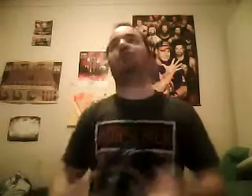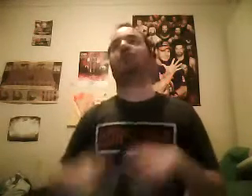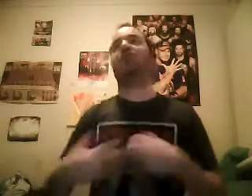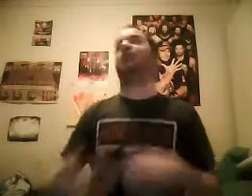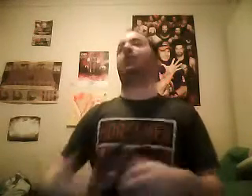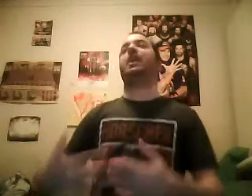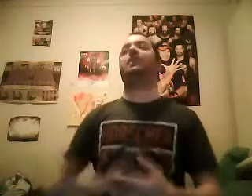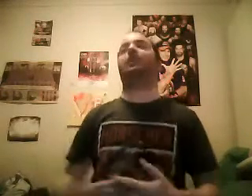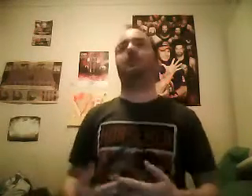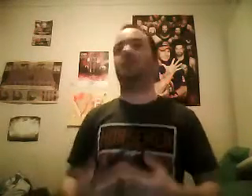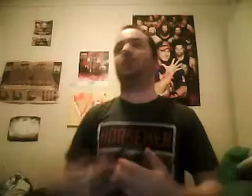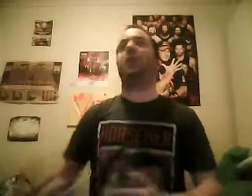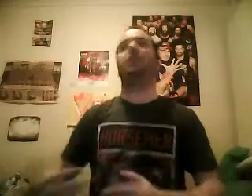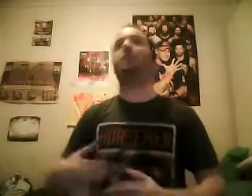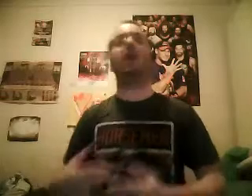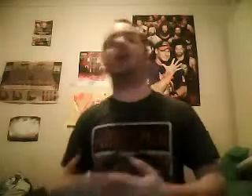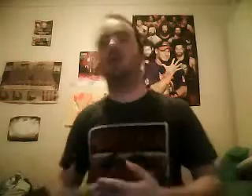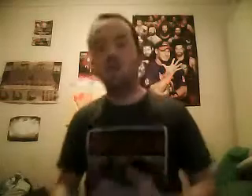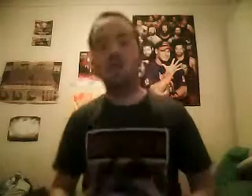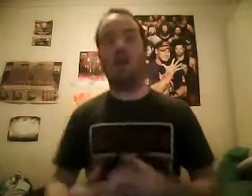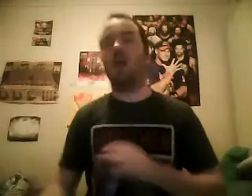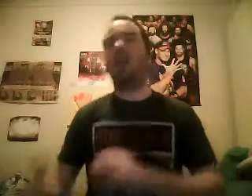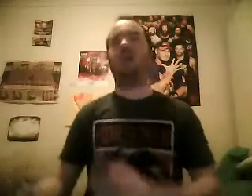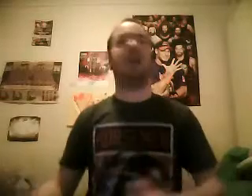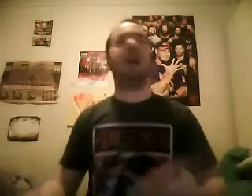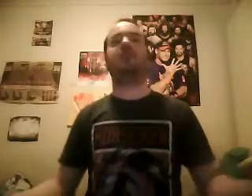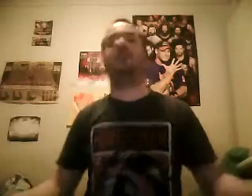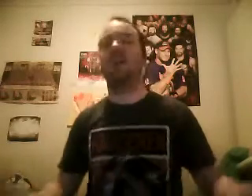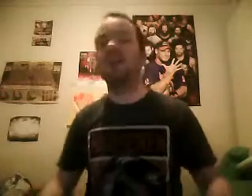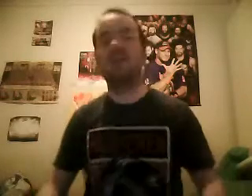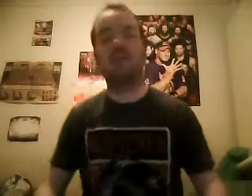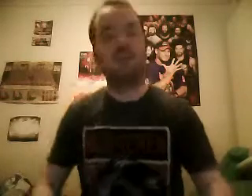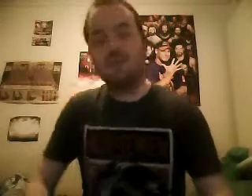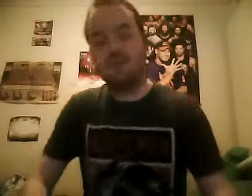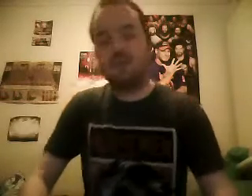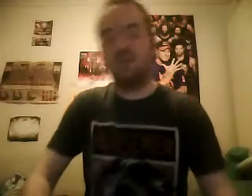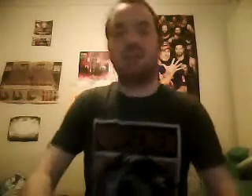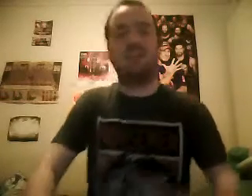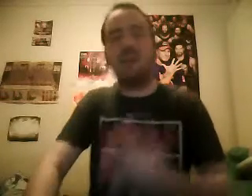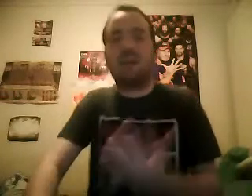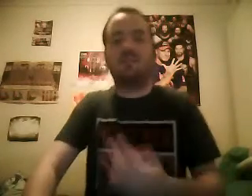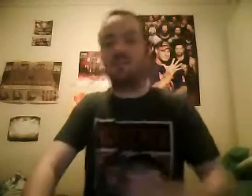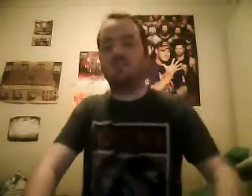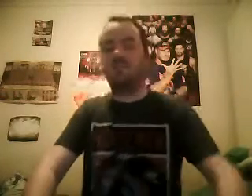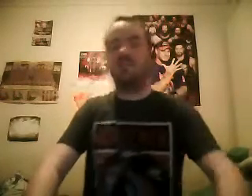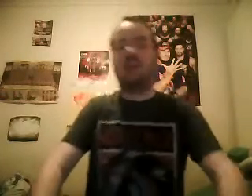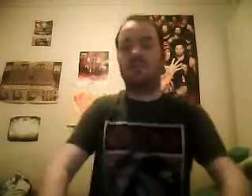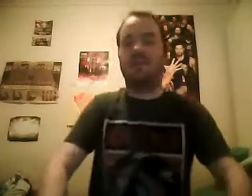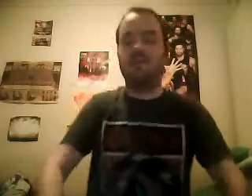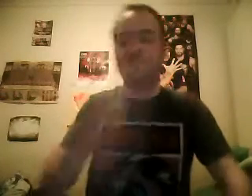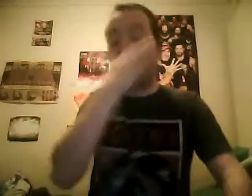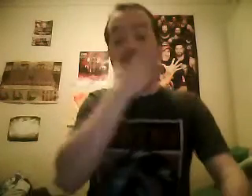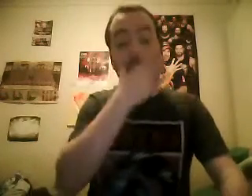I like her accent, the Southern Belle, love the accent. She sounds Texan with that accent.